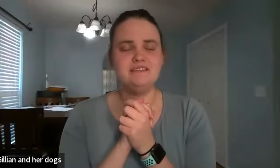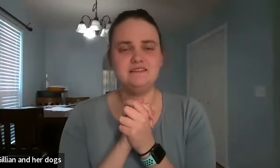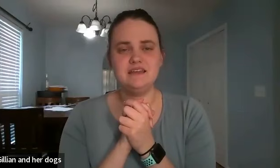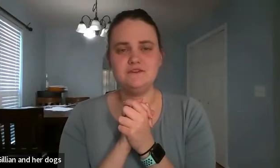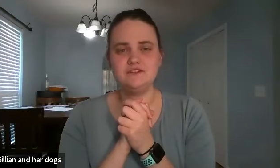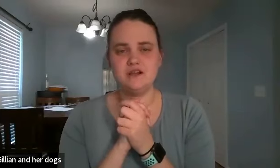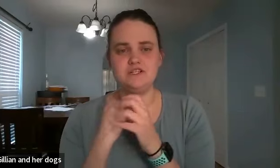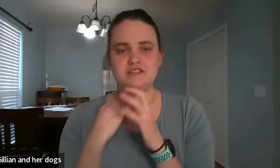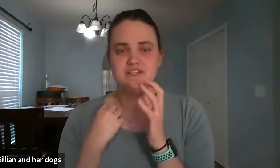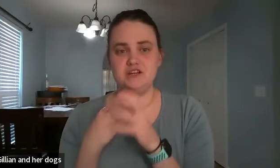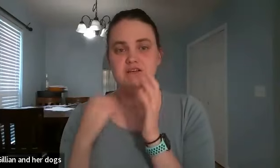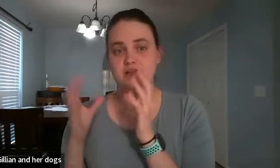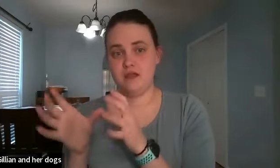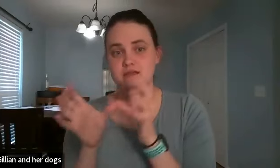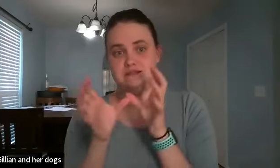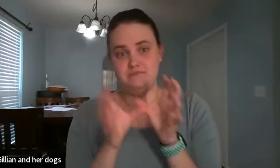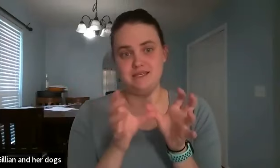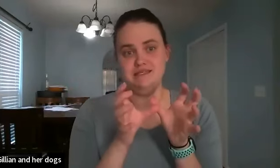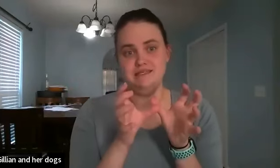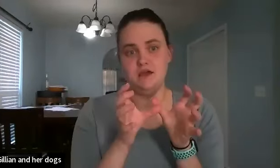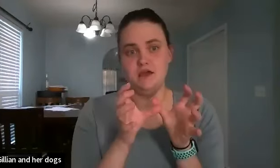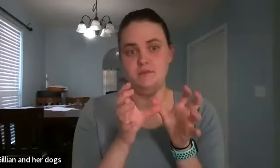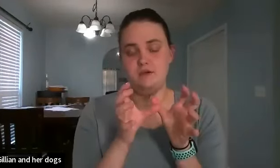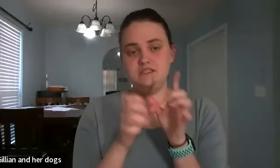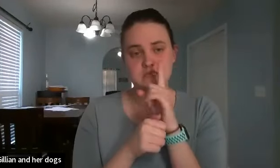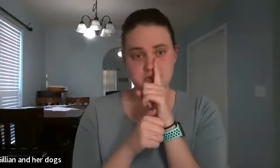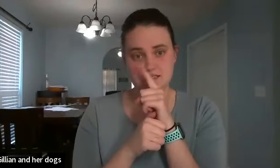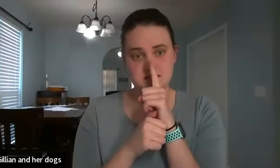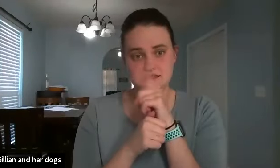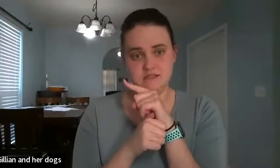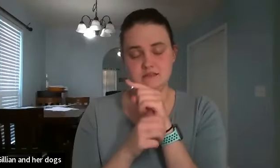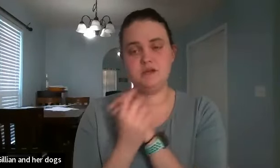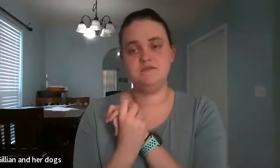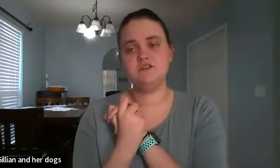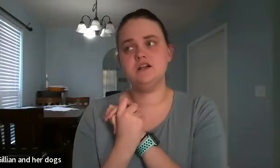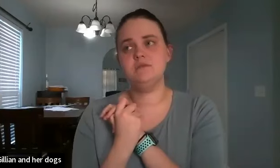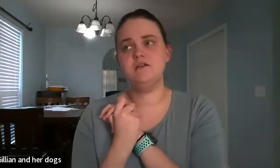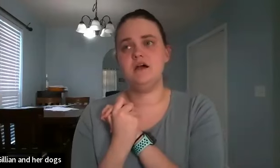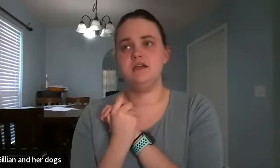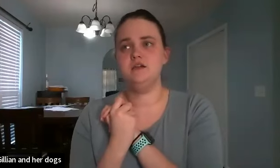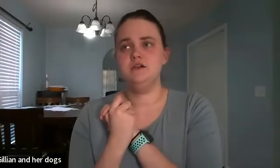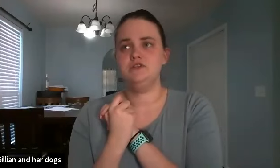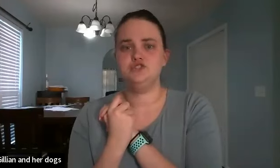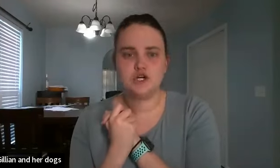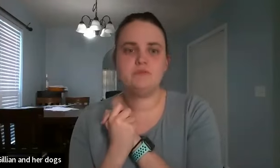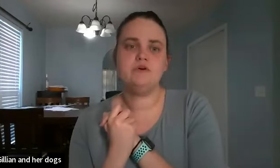Basically, if you're talking about just like the generic like rats and mice, I would say yes, this is it. But if you're talking about like gerbils